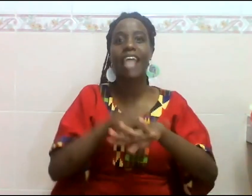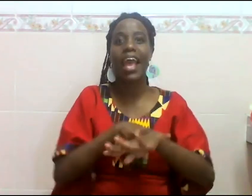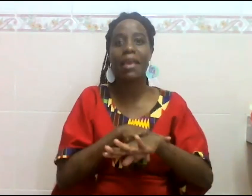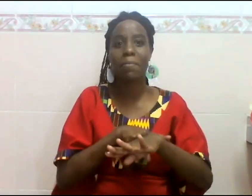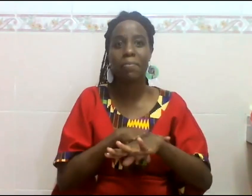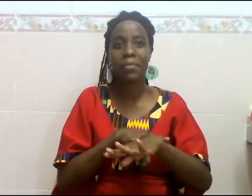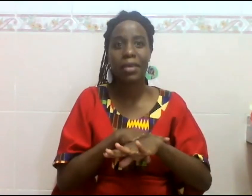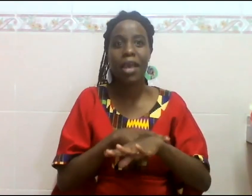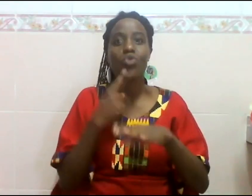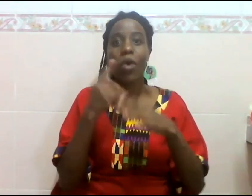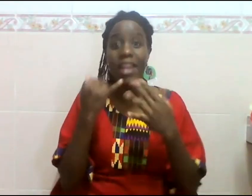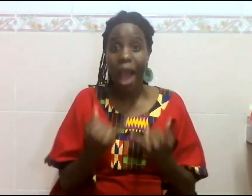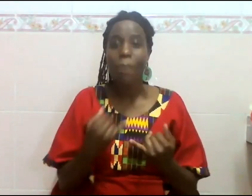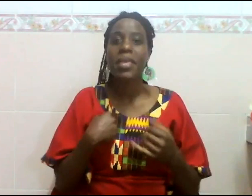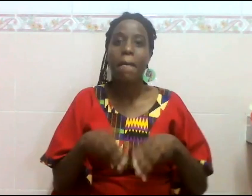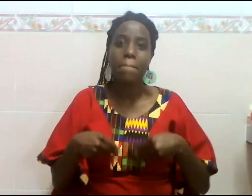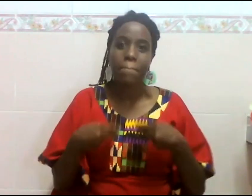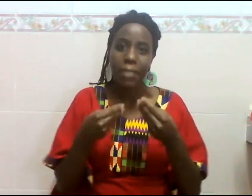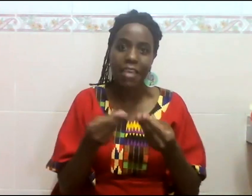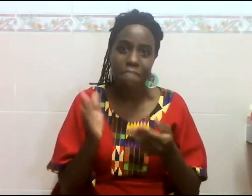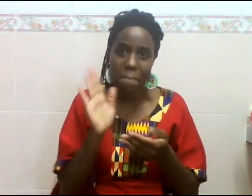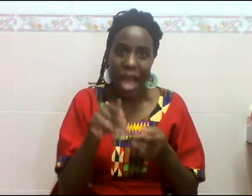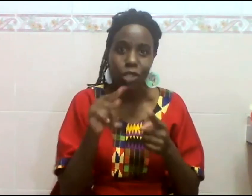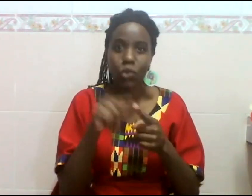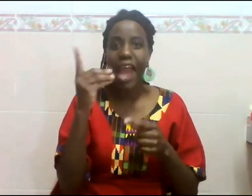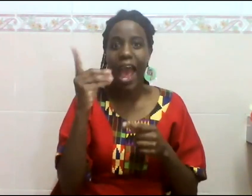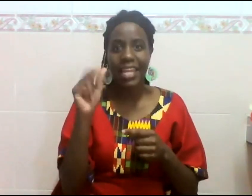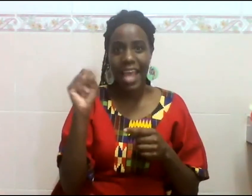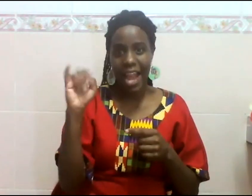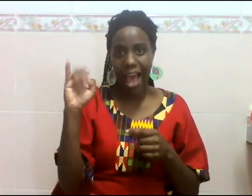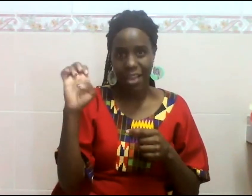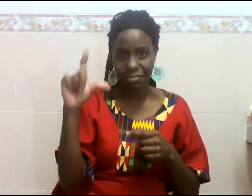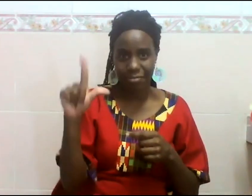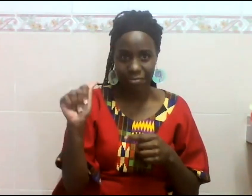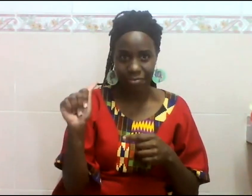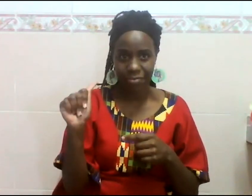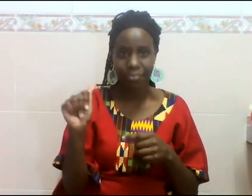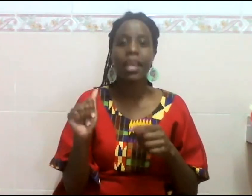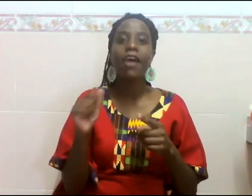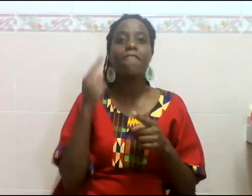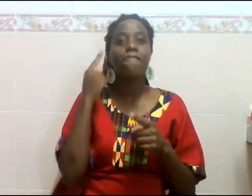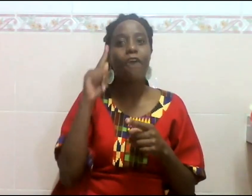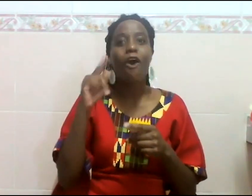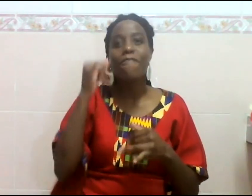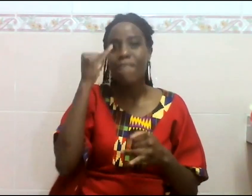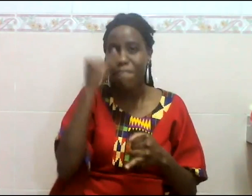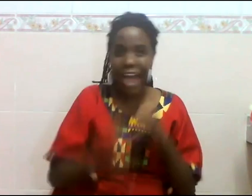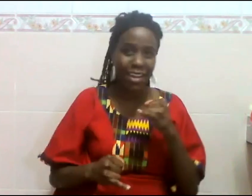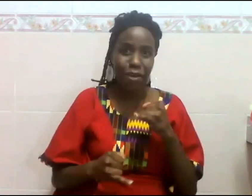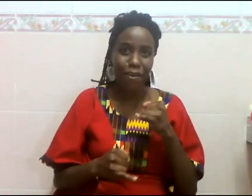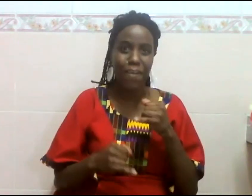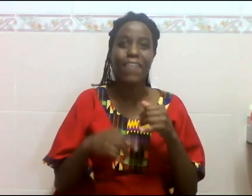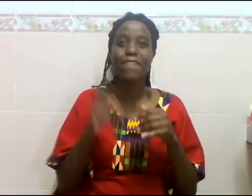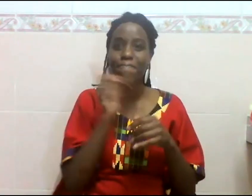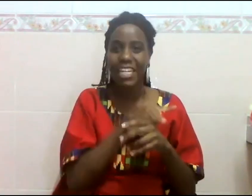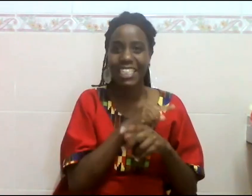think I'll hand it back to Daniella to sort of take us to the finishing line.